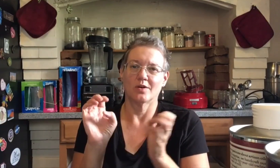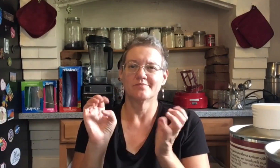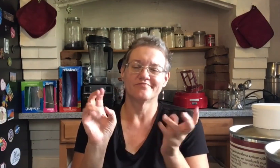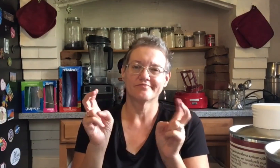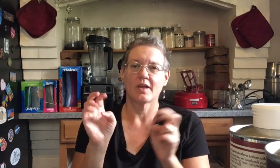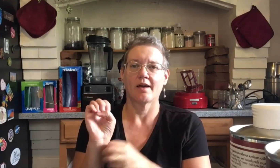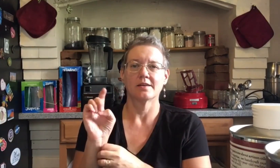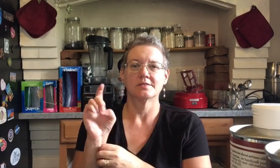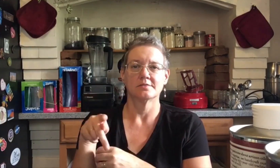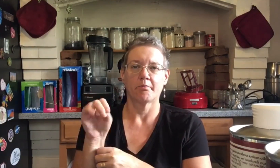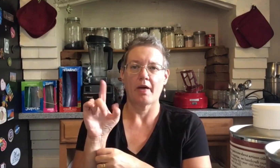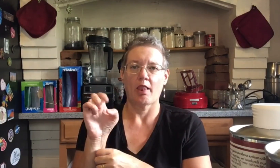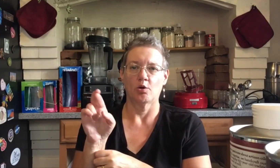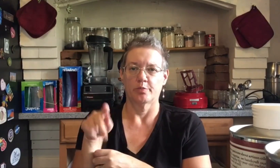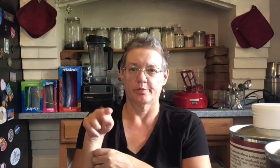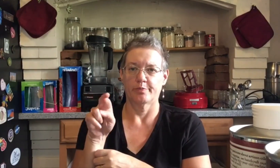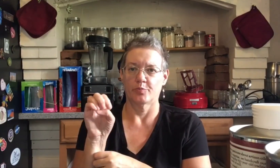or expeller pressed.